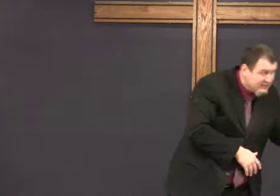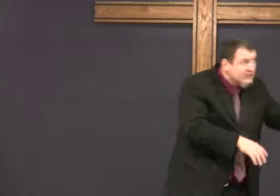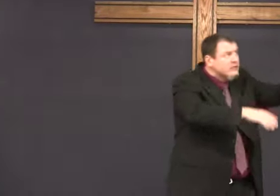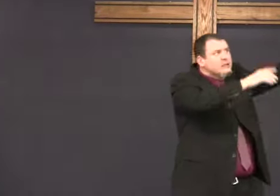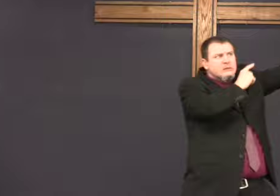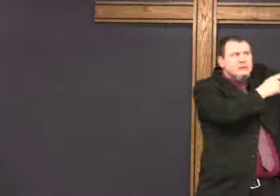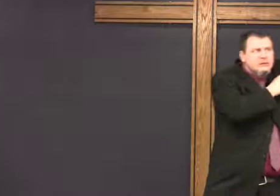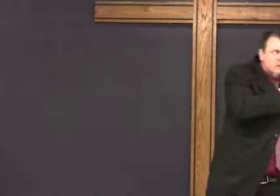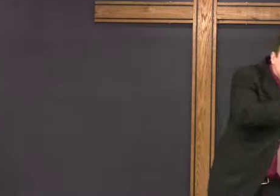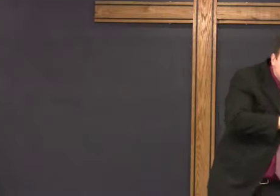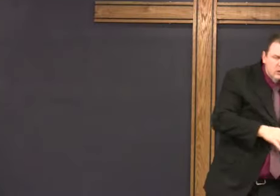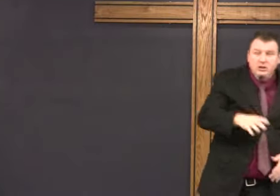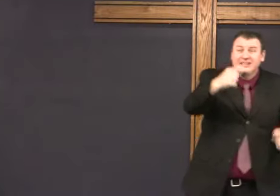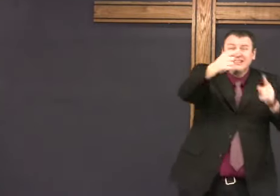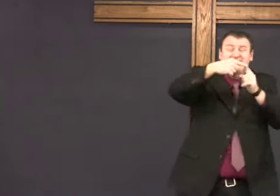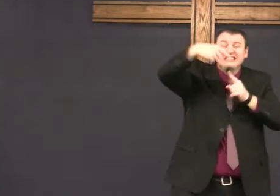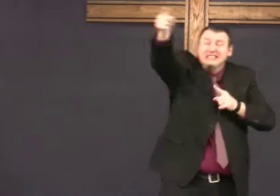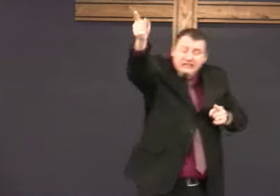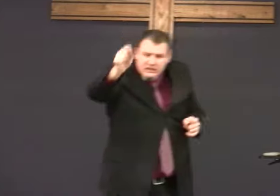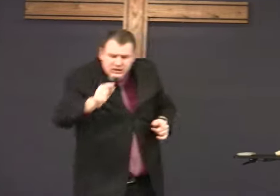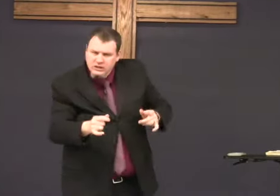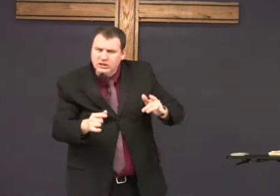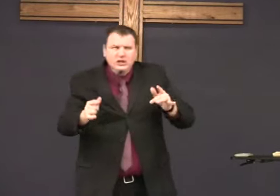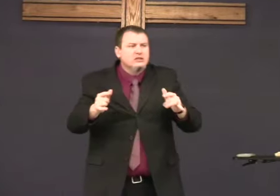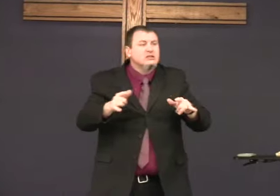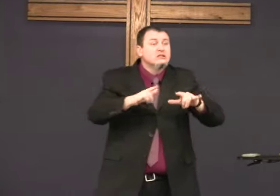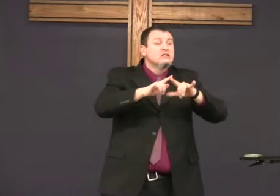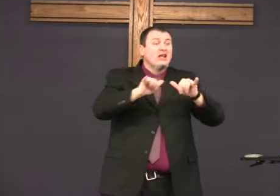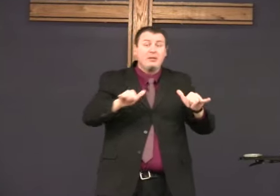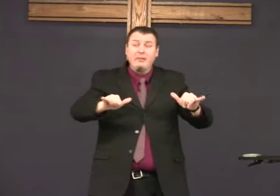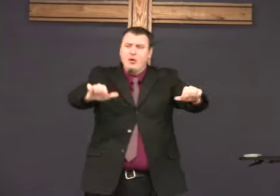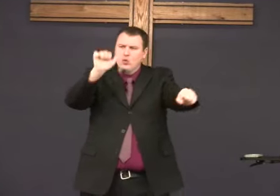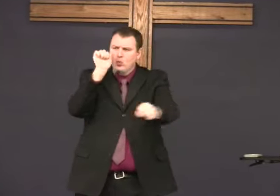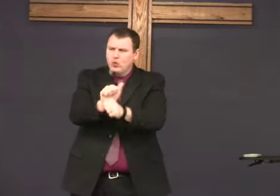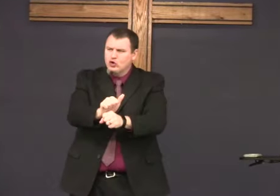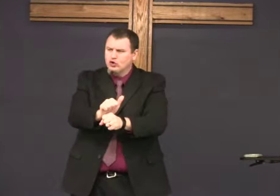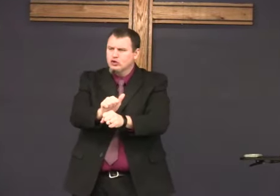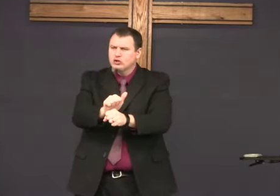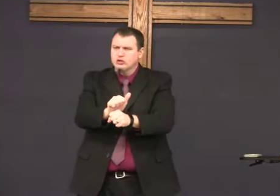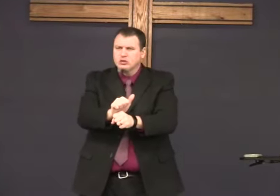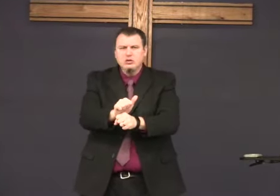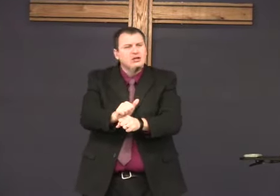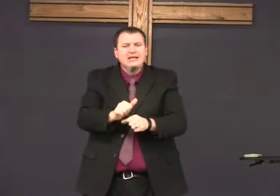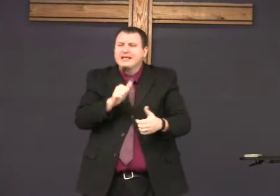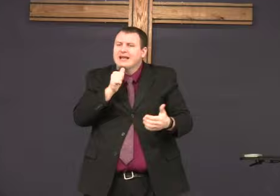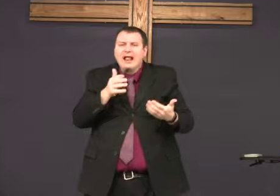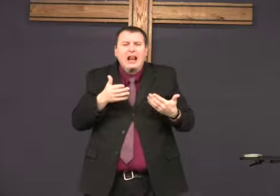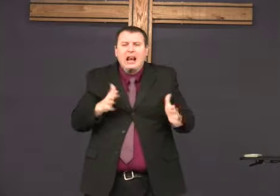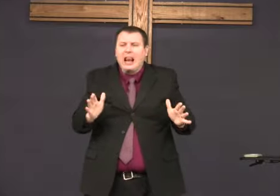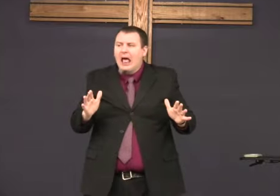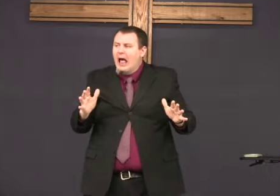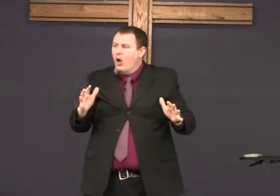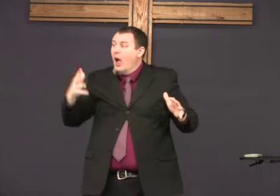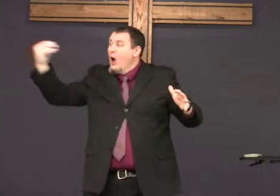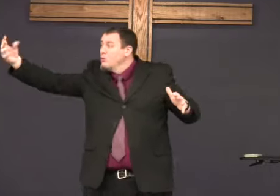problems here, it's coming, Nehemiah saying, this is the issue, this is the problem, and he was